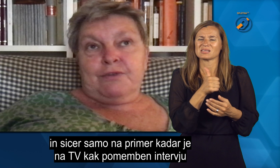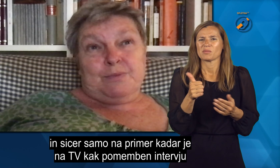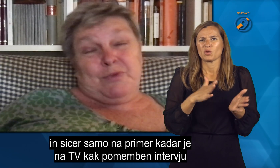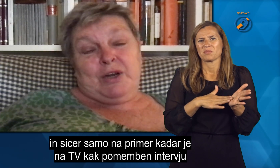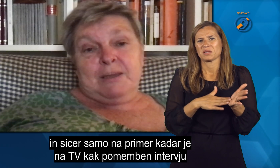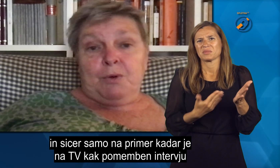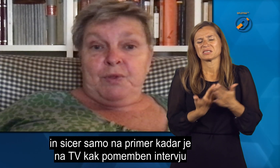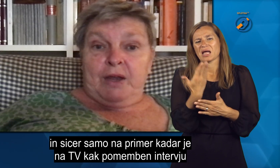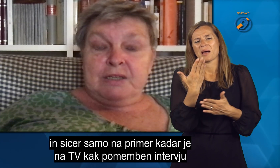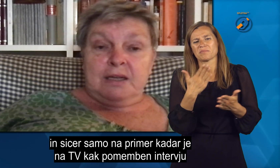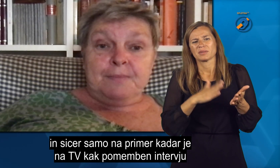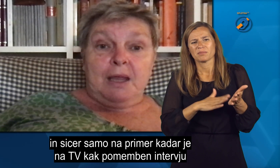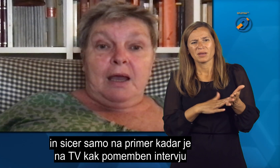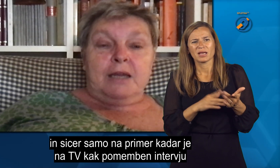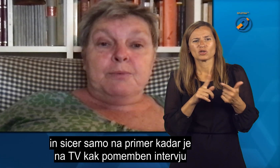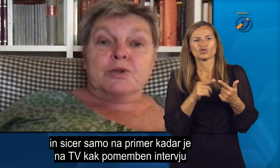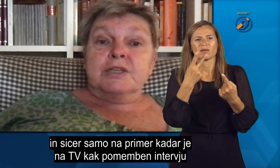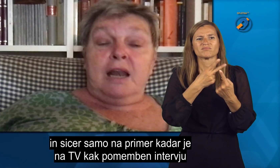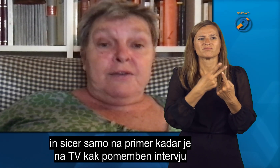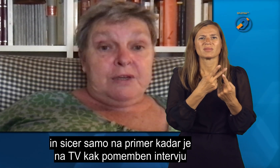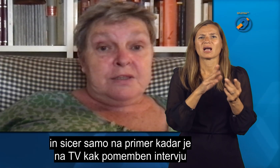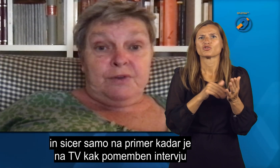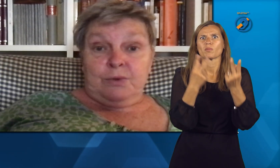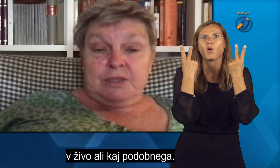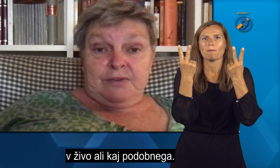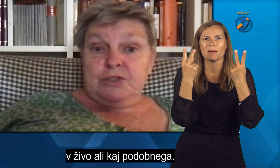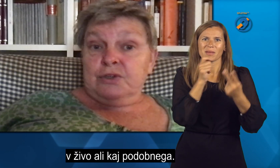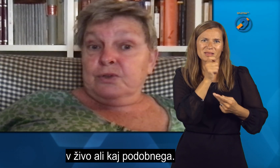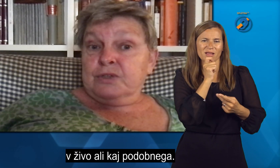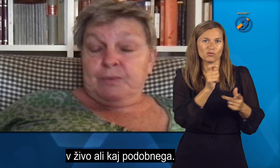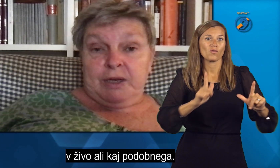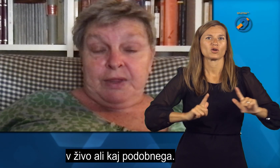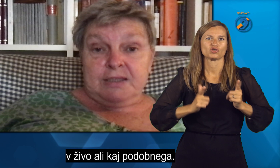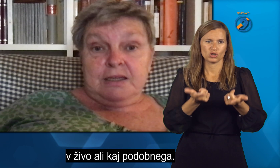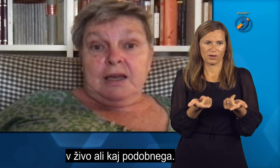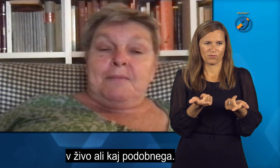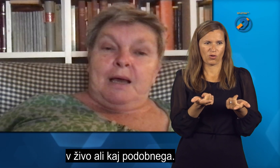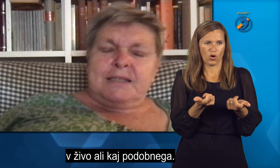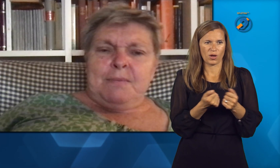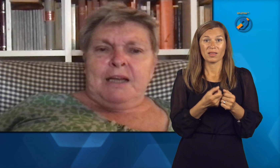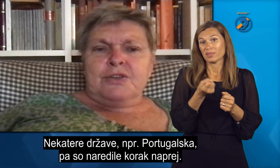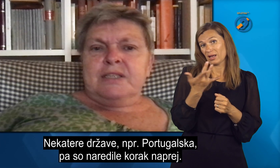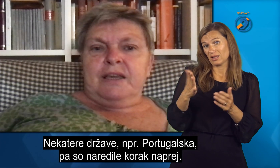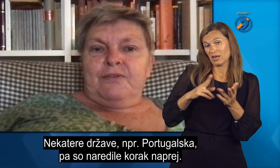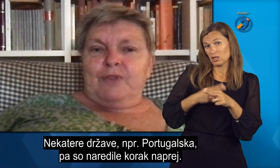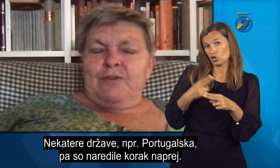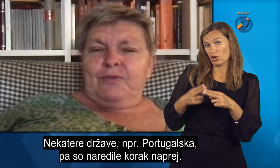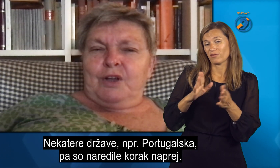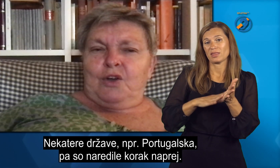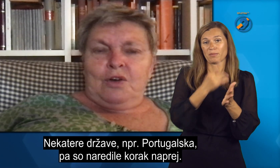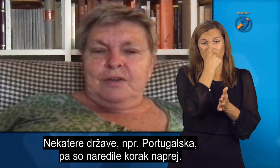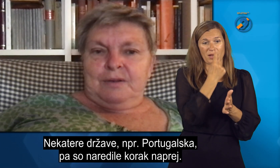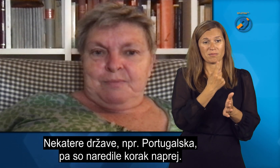used, for example, when there is an important live interview on television or something like that. Some countries,